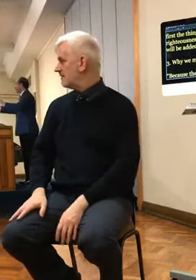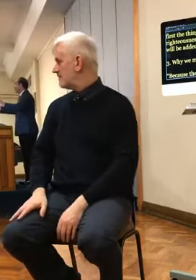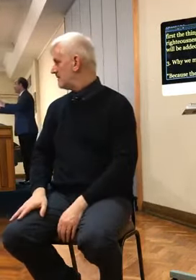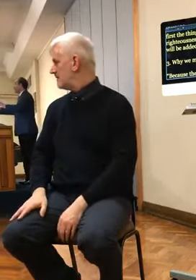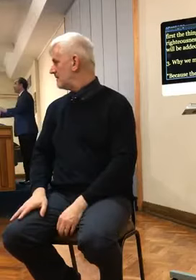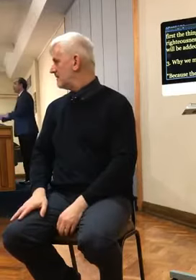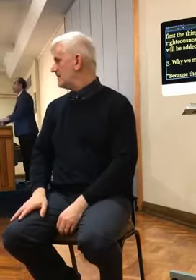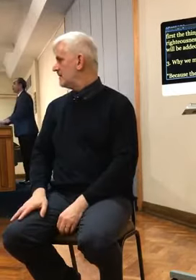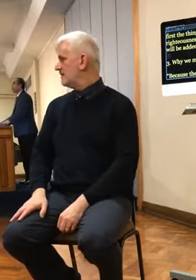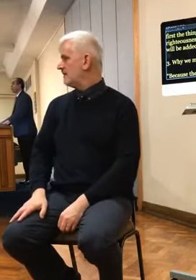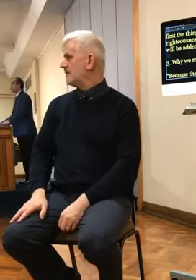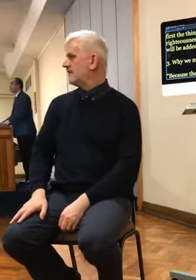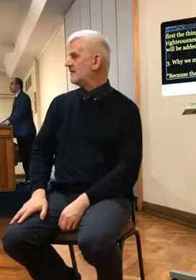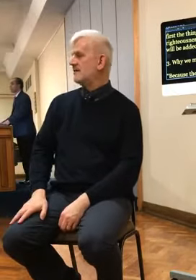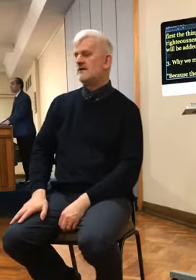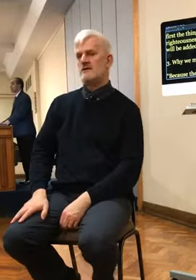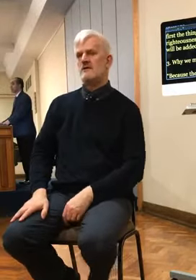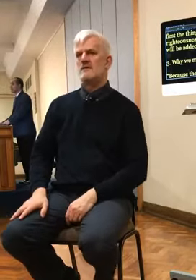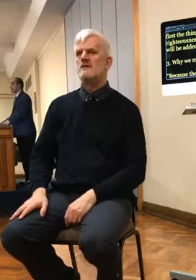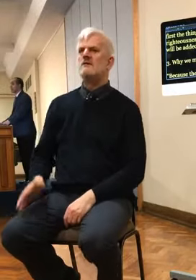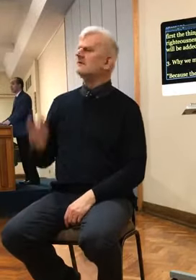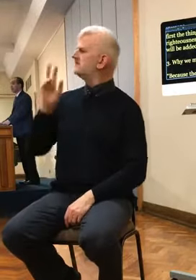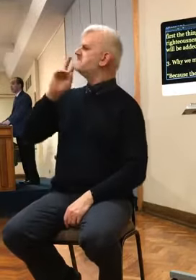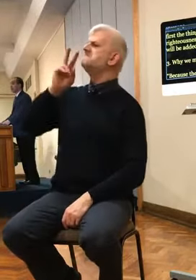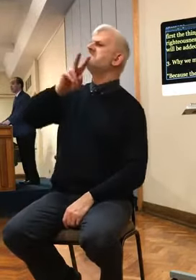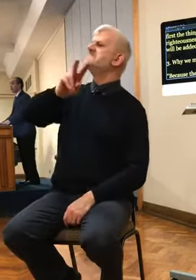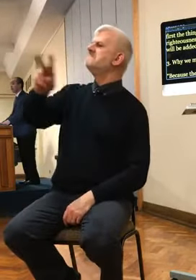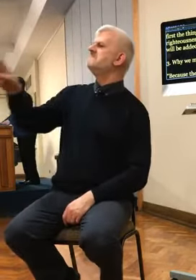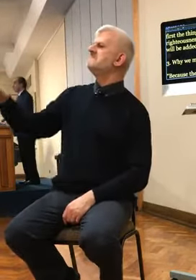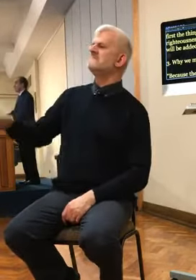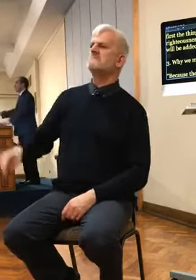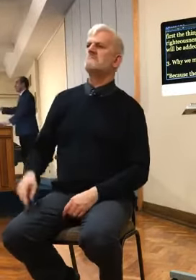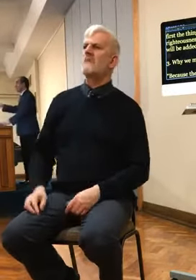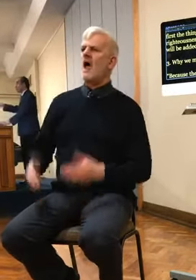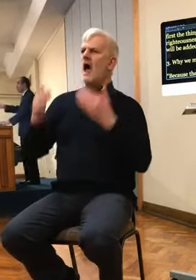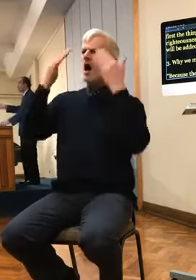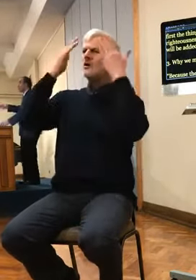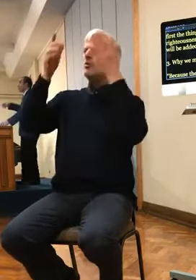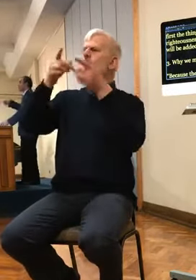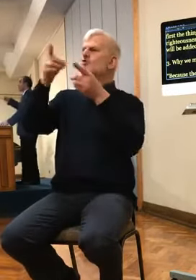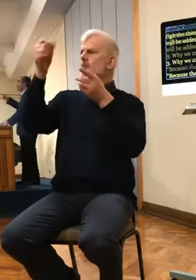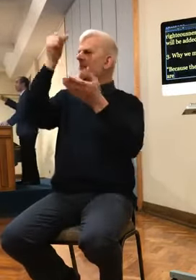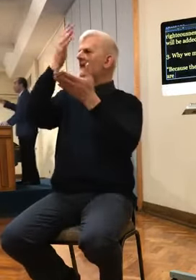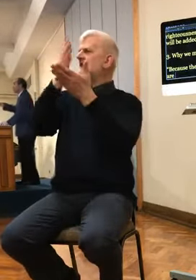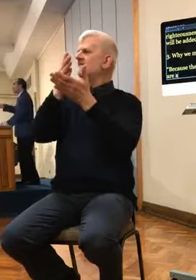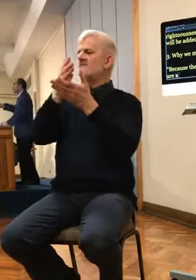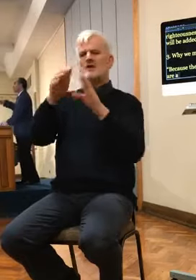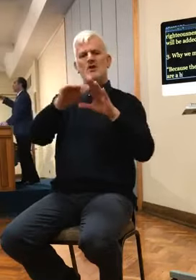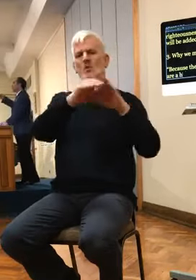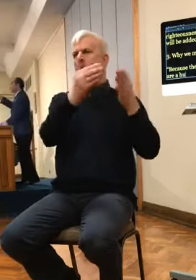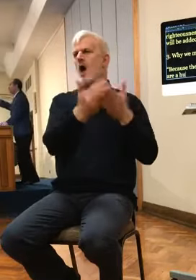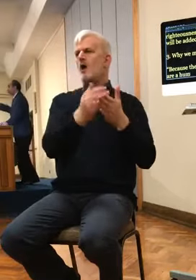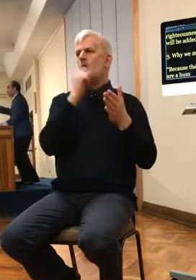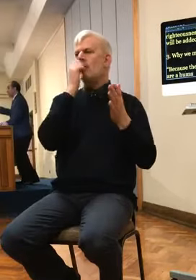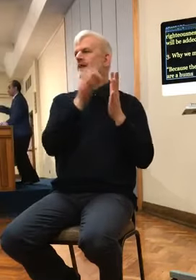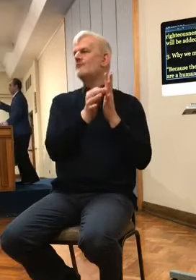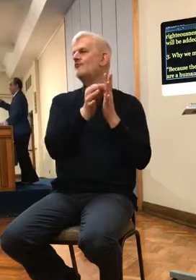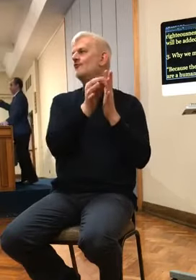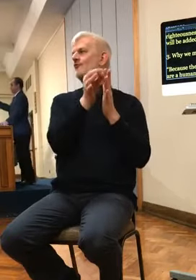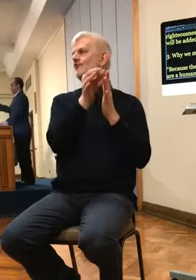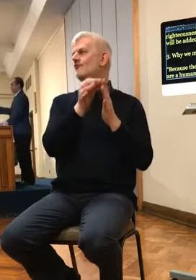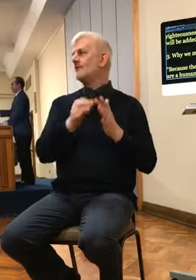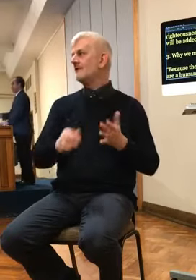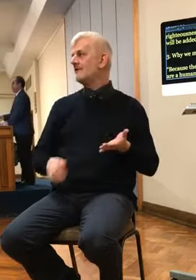you are here, the humanist is saying and believing this world is going to get better and